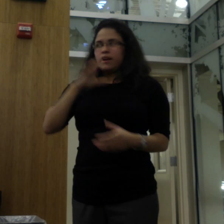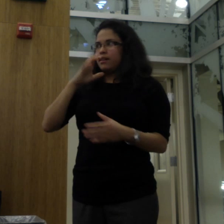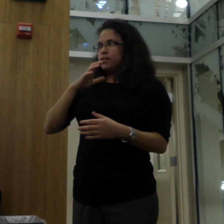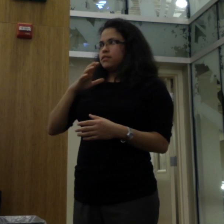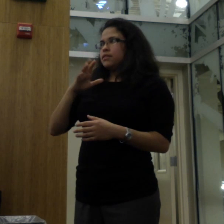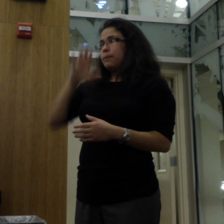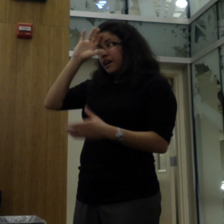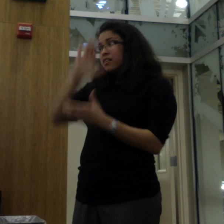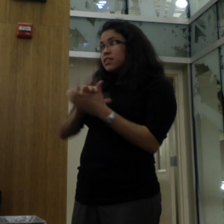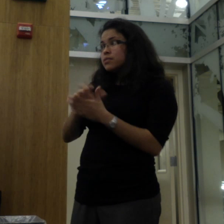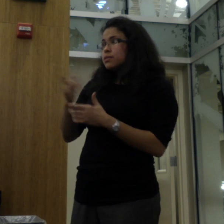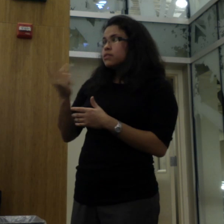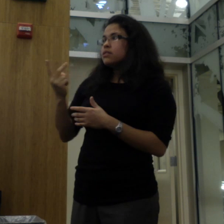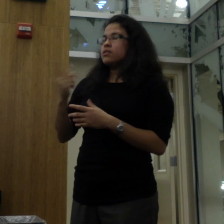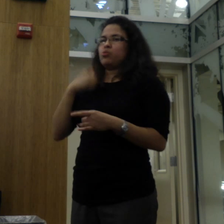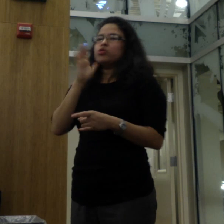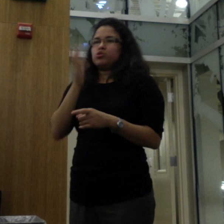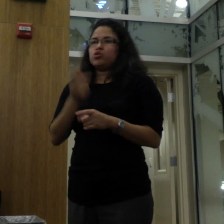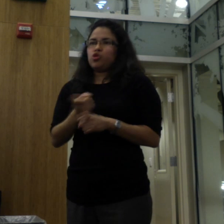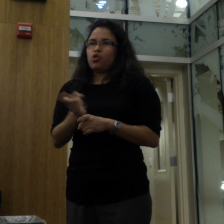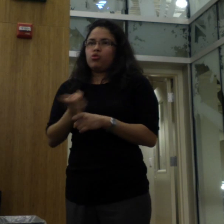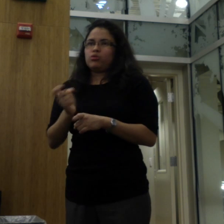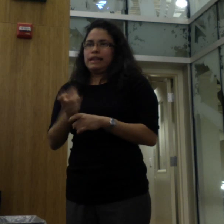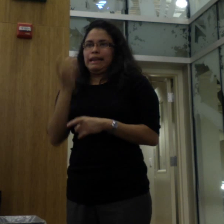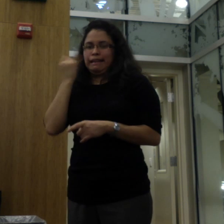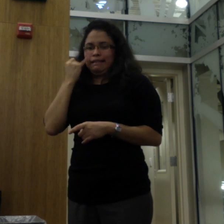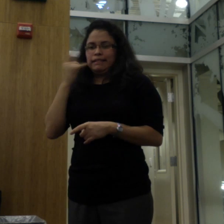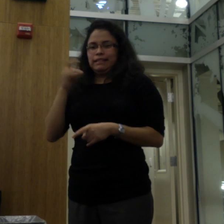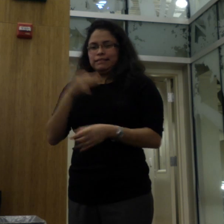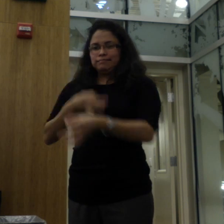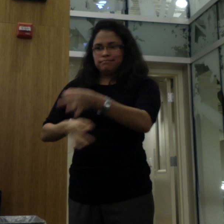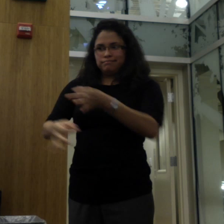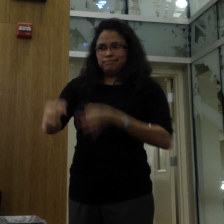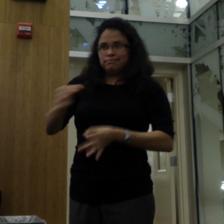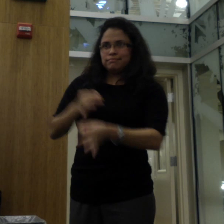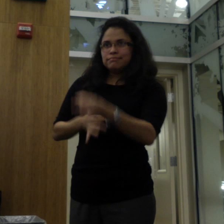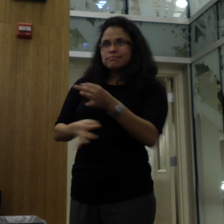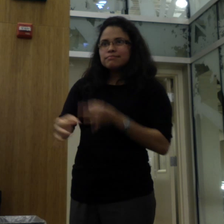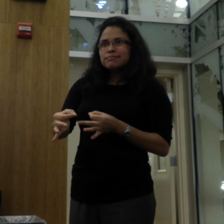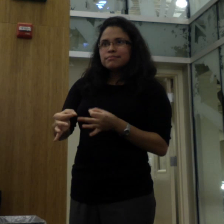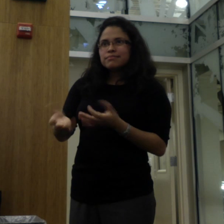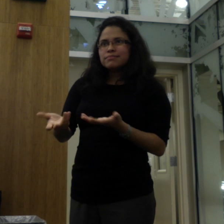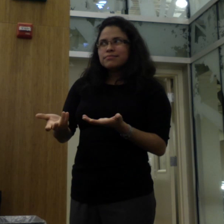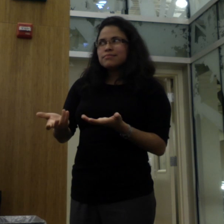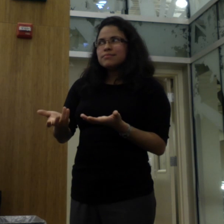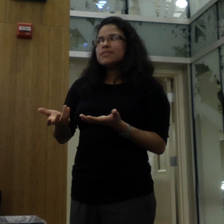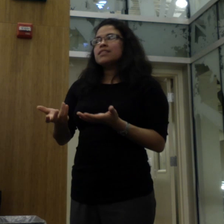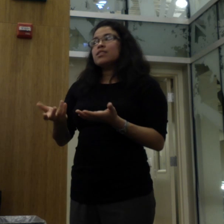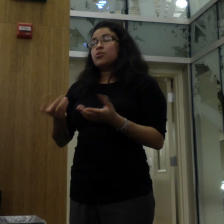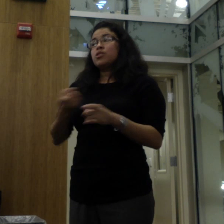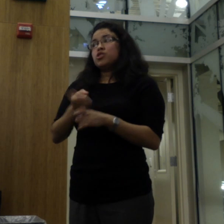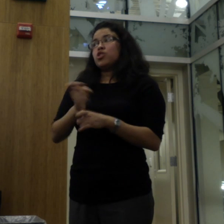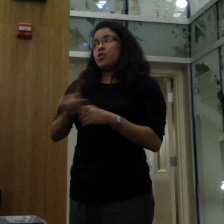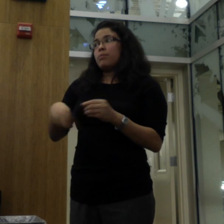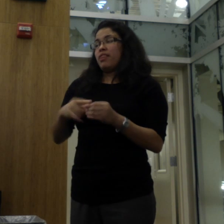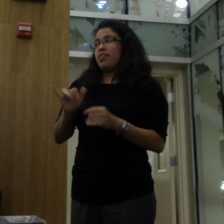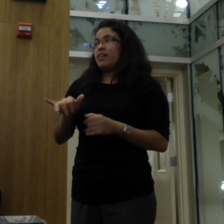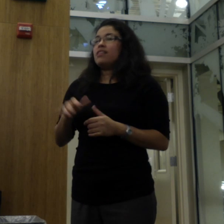joke around all the time when it comes to bartering. If the currency goes down, then we joke around and